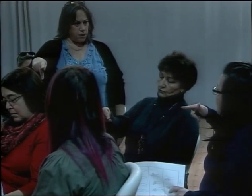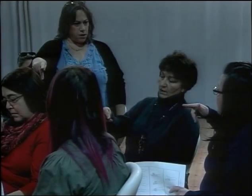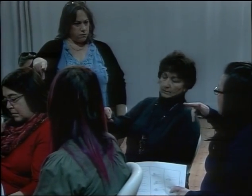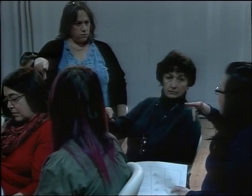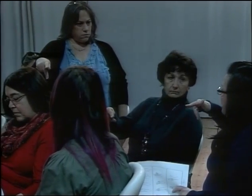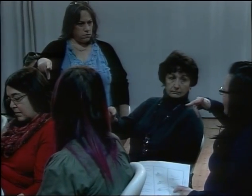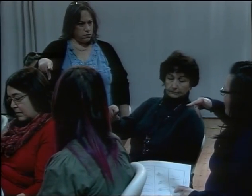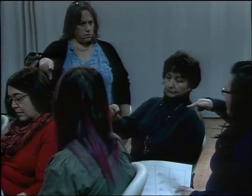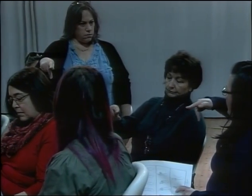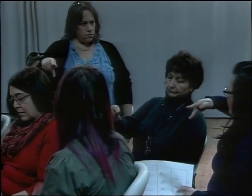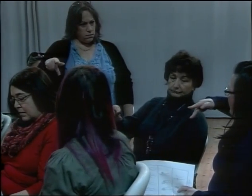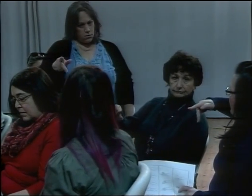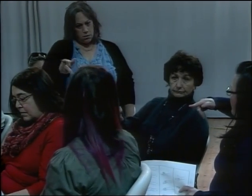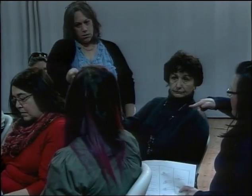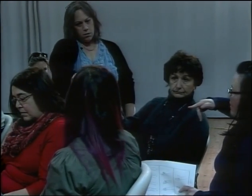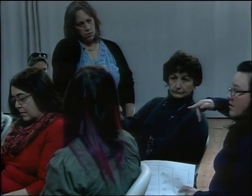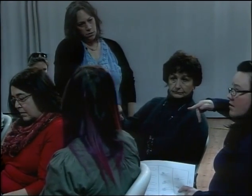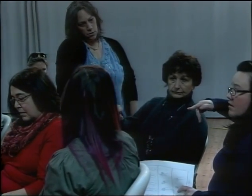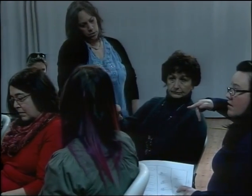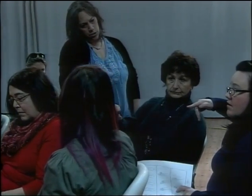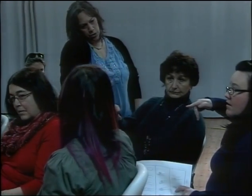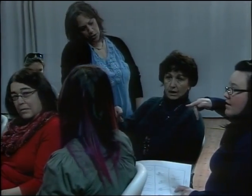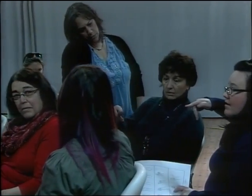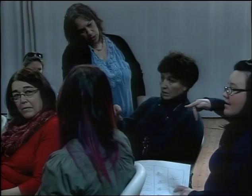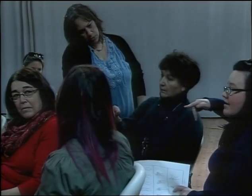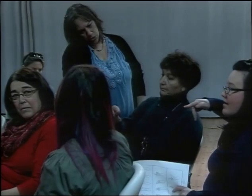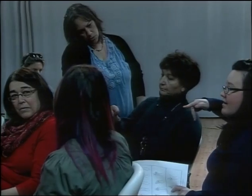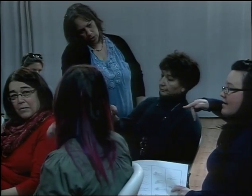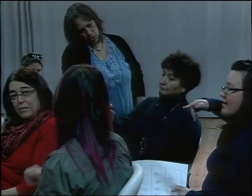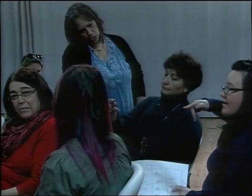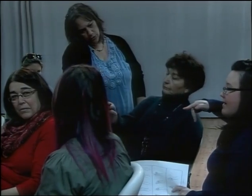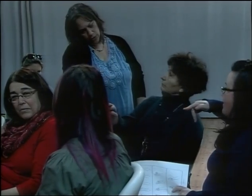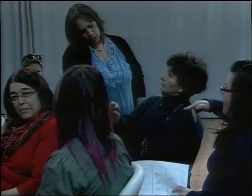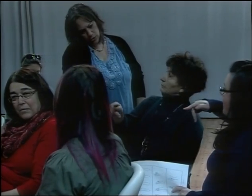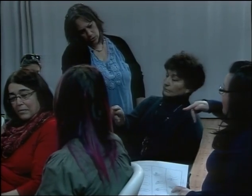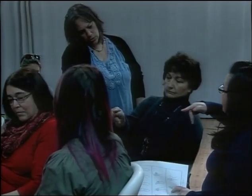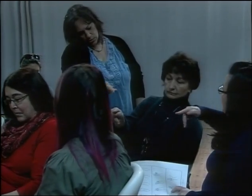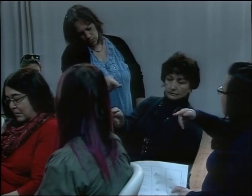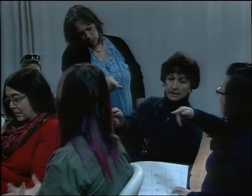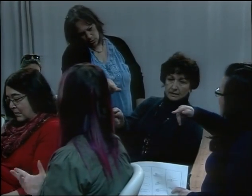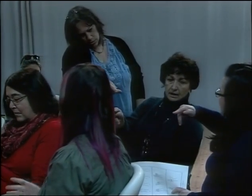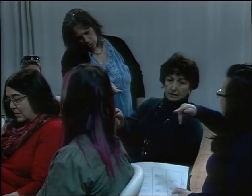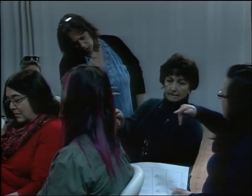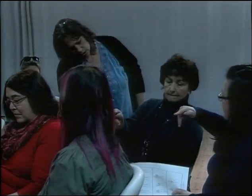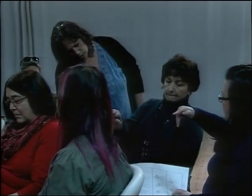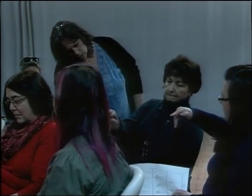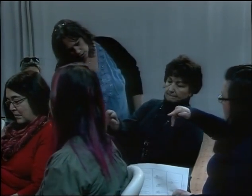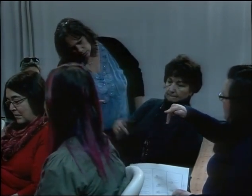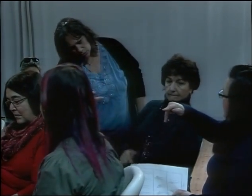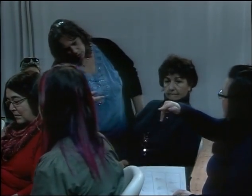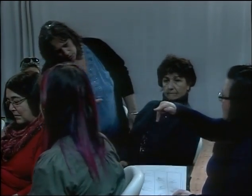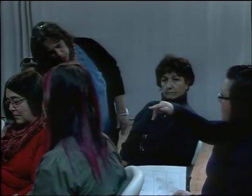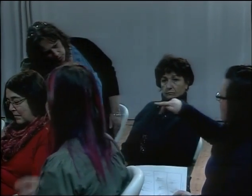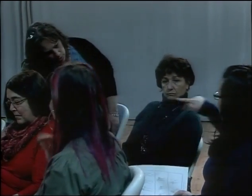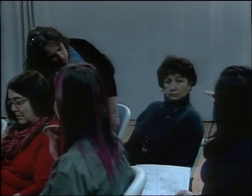down. Yeah, I know all the alphabet. So your thumb is in between your two fingers. I learned that one time. I can't see your thumb. Is it in between?